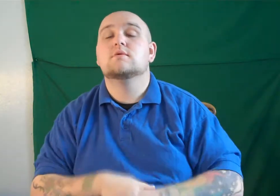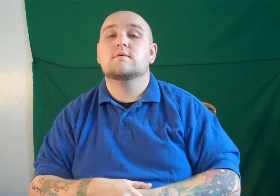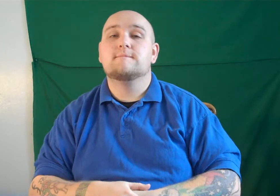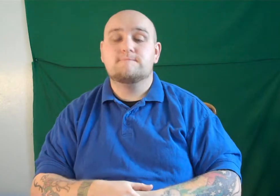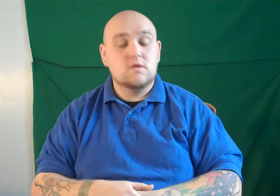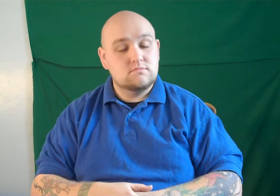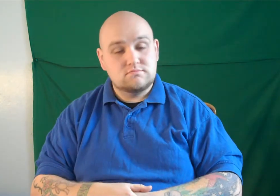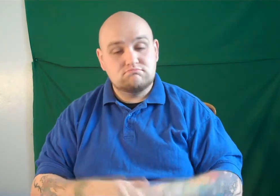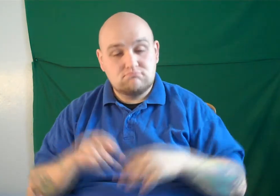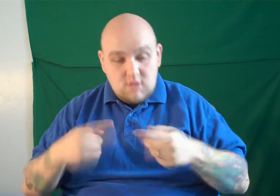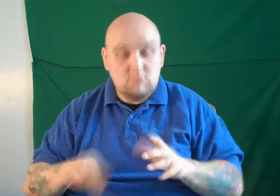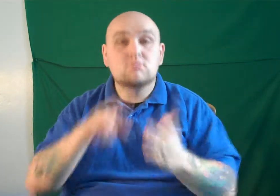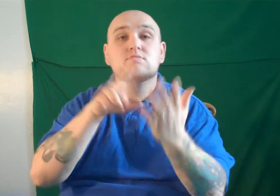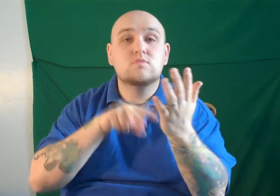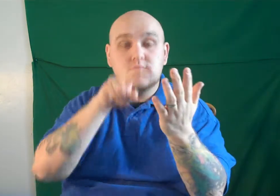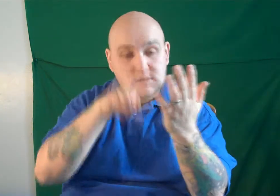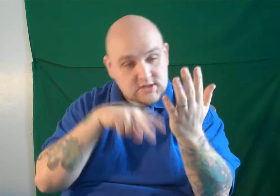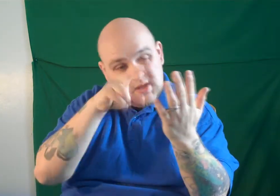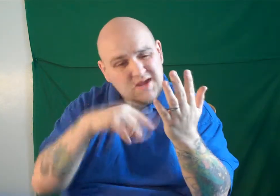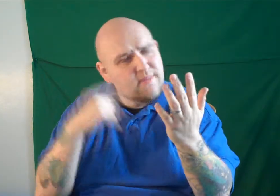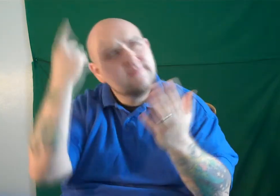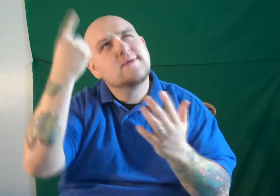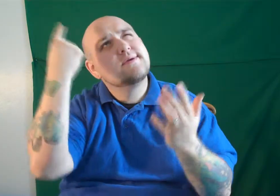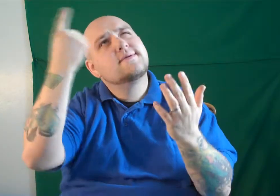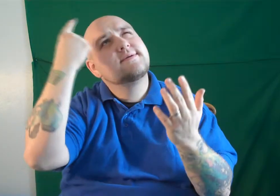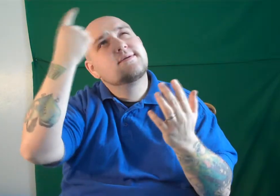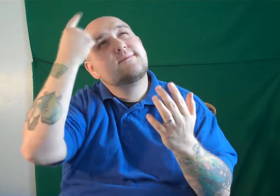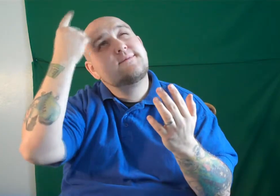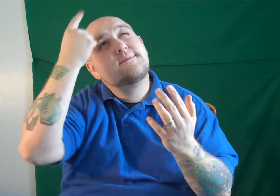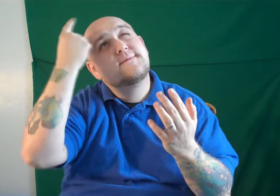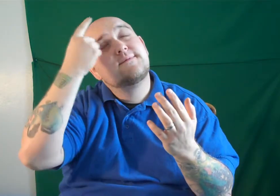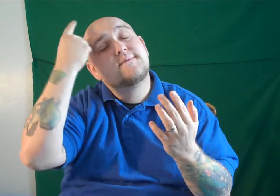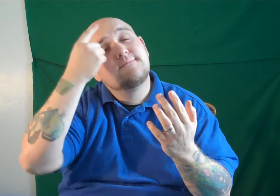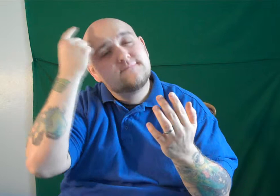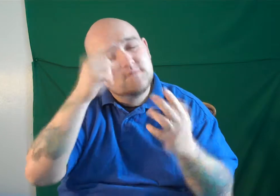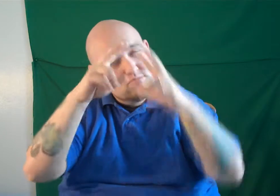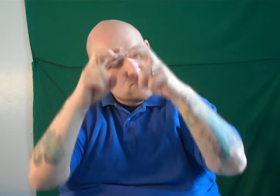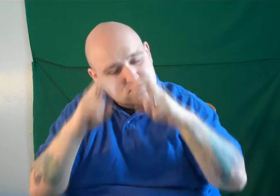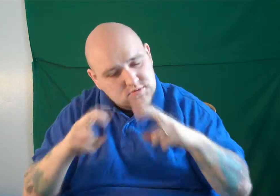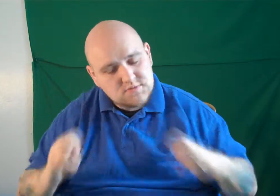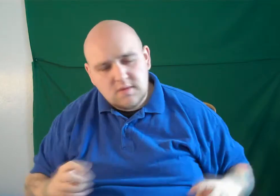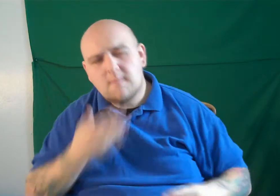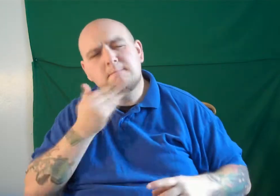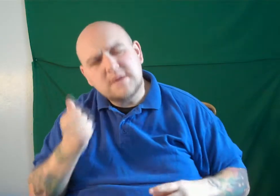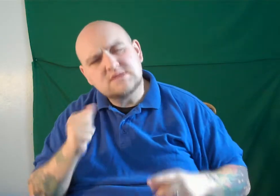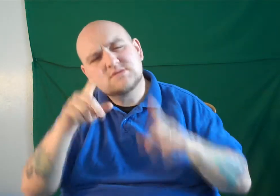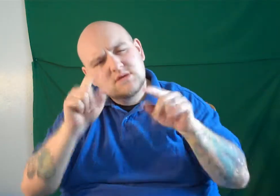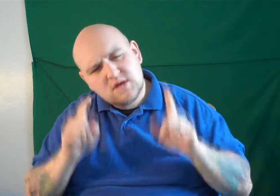reading and thinking about, using your critical thinking skills to figure out what is the best answer. Okay?